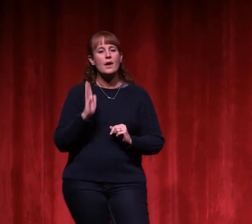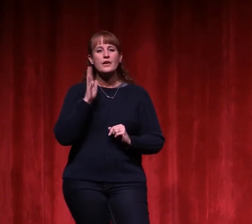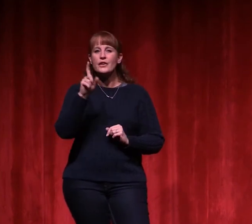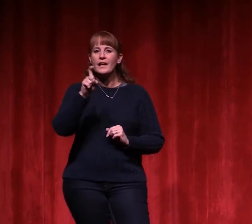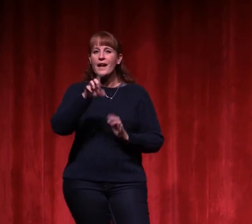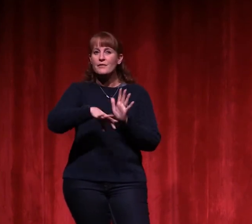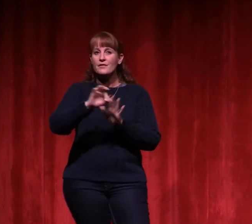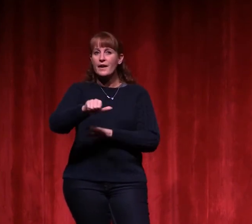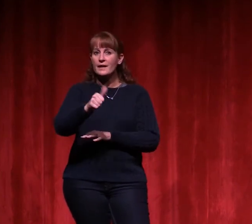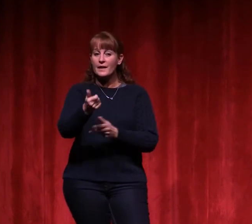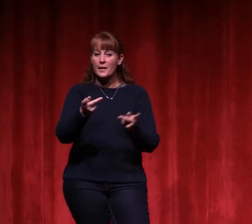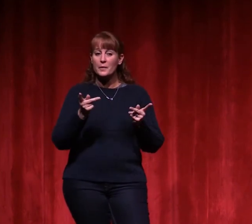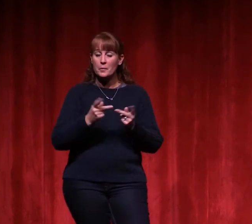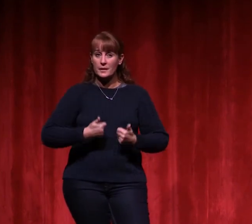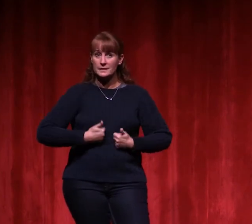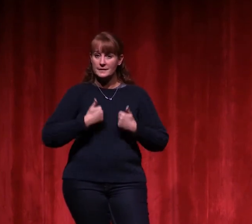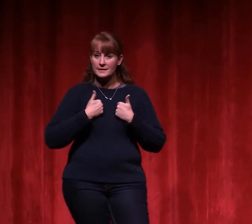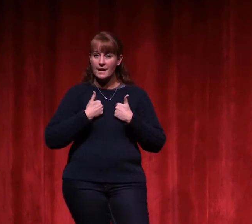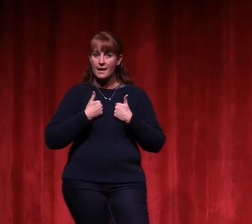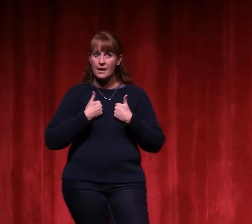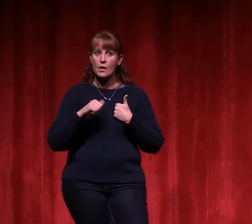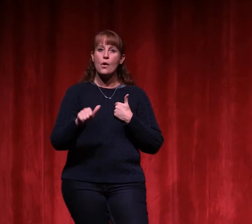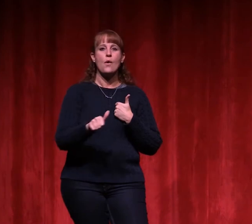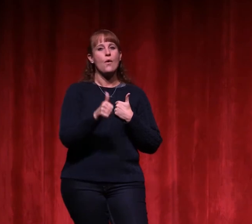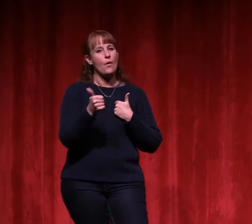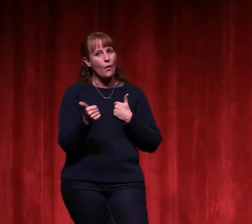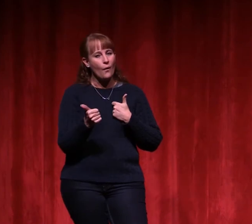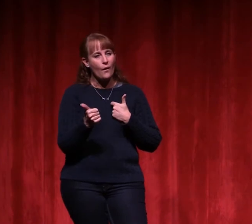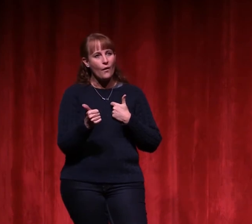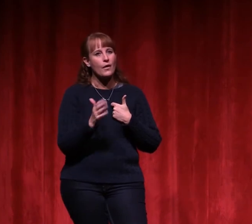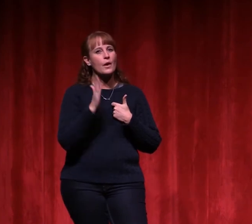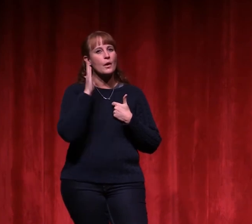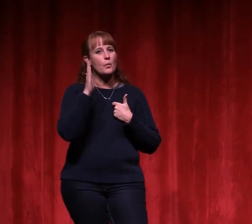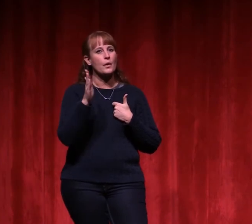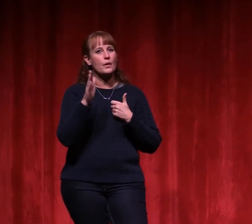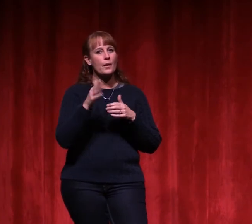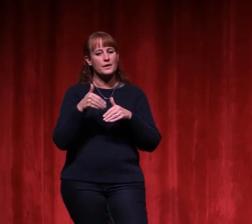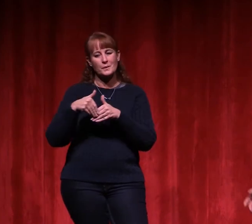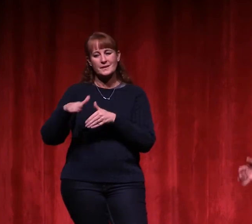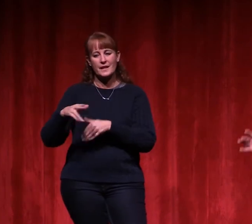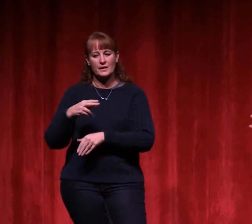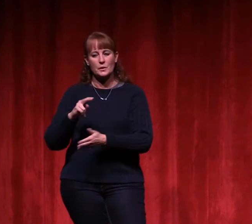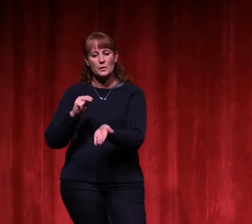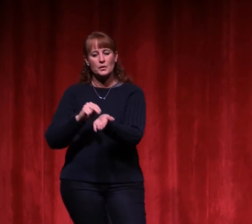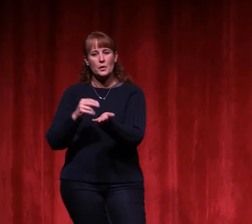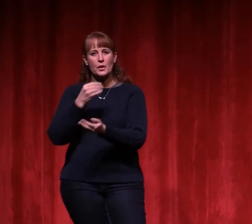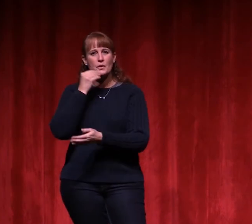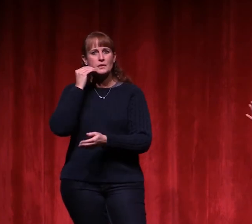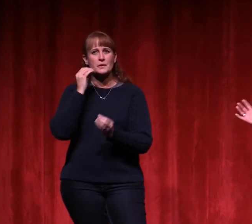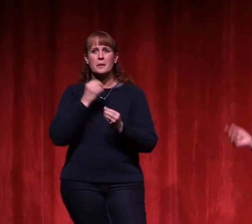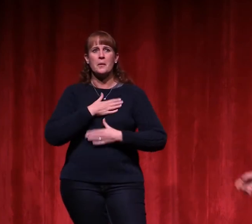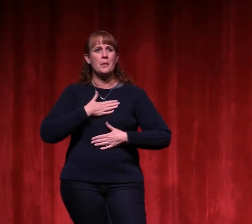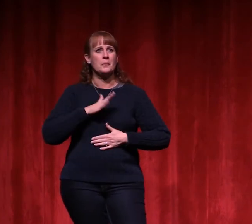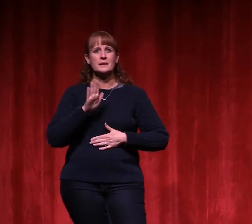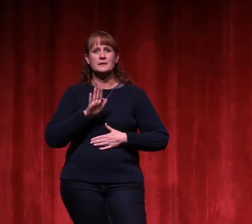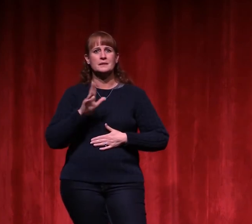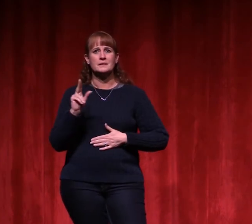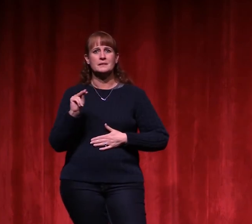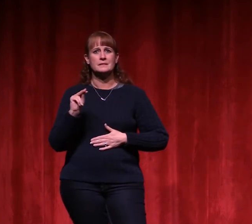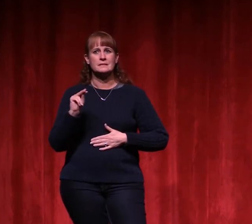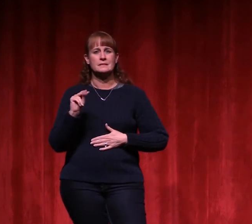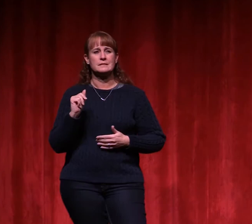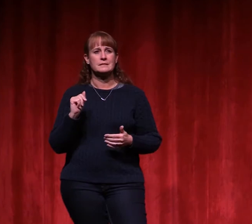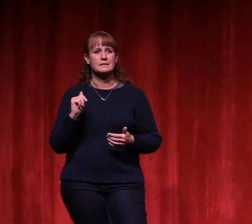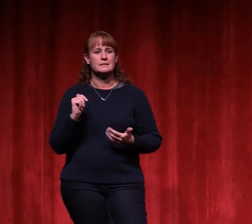going to have to find another place to stay. Or we're going to put you in a nursing home. And I'm like, oh, please, not that. So